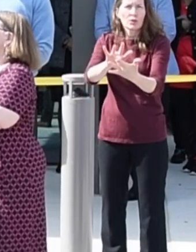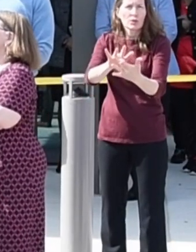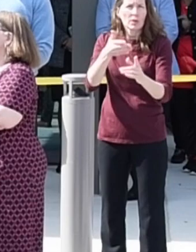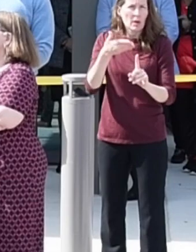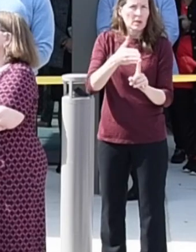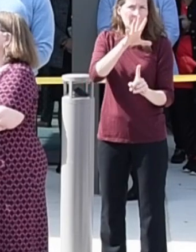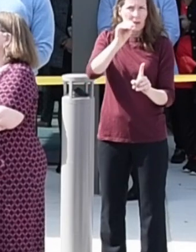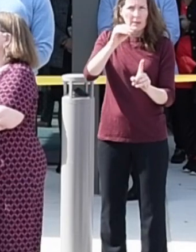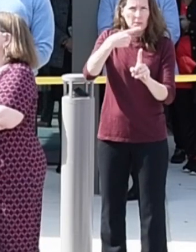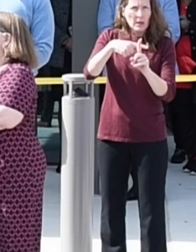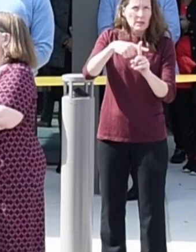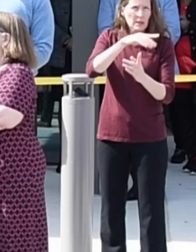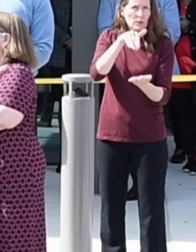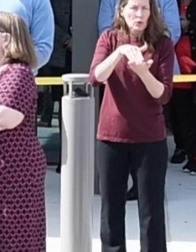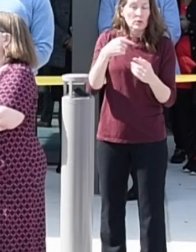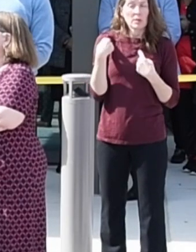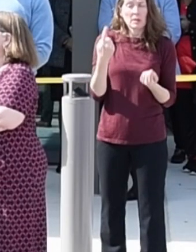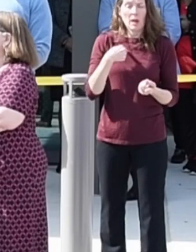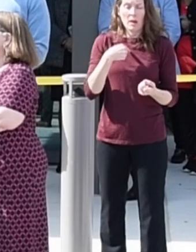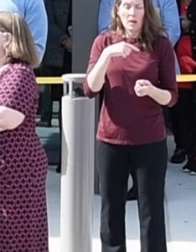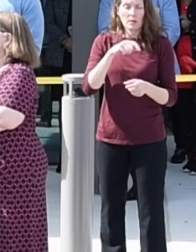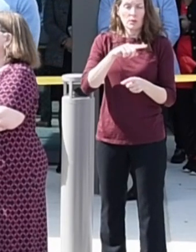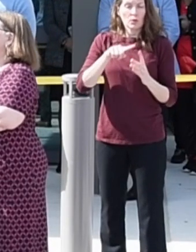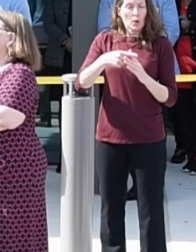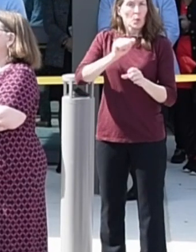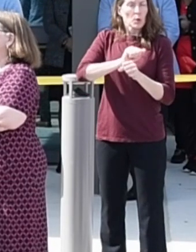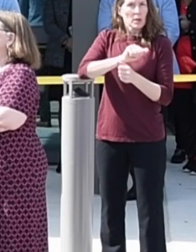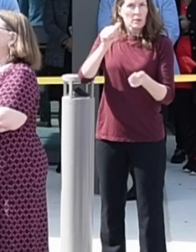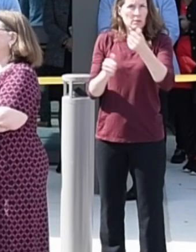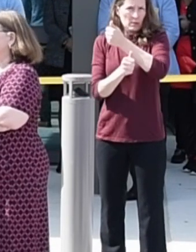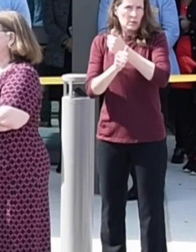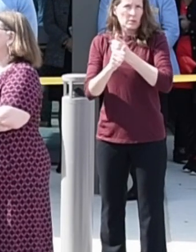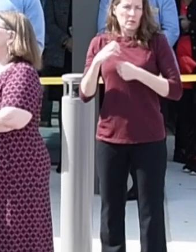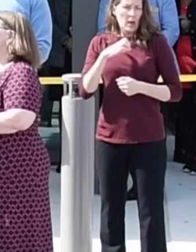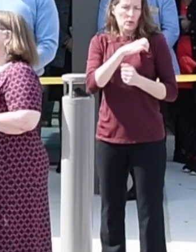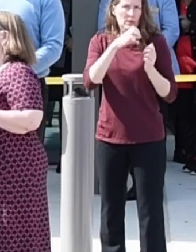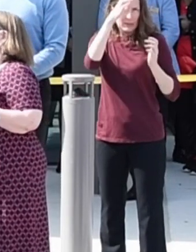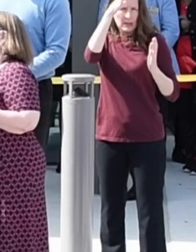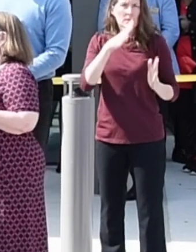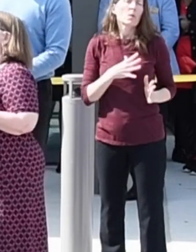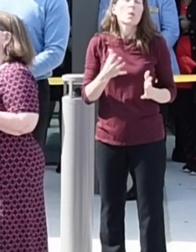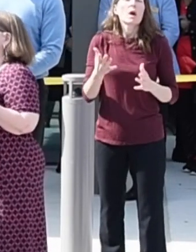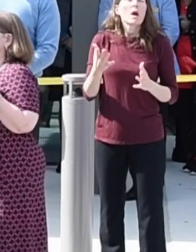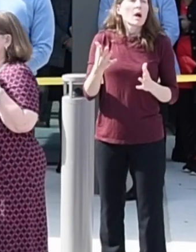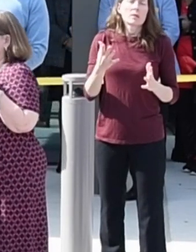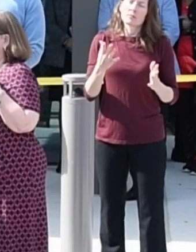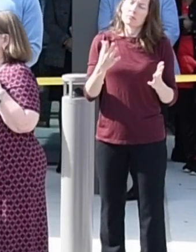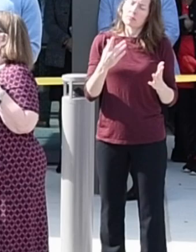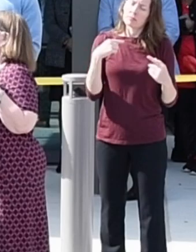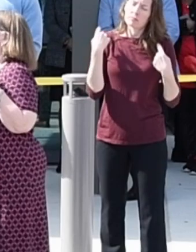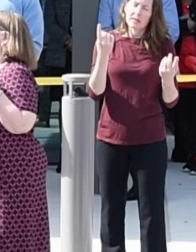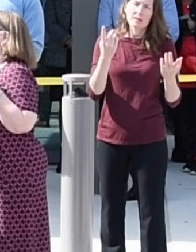congressman, and so, gosh, going on almost 8 years. And it's been a pleasure.